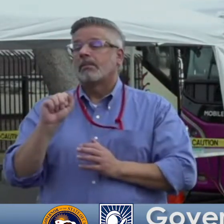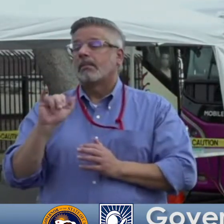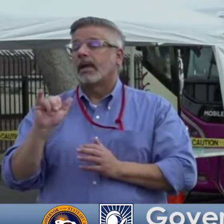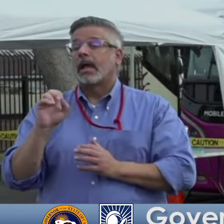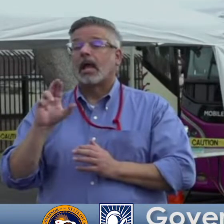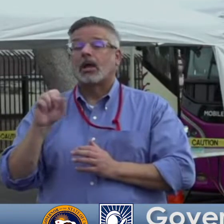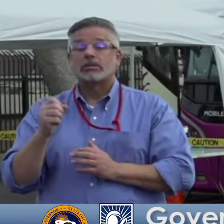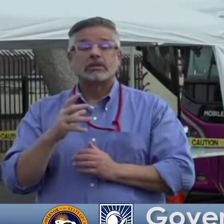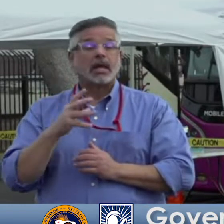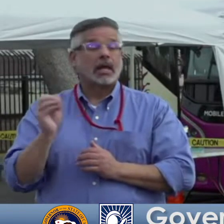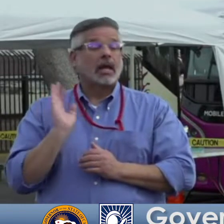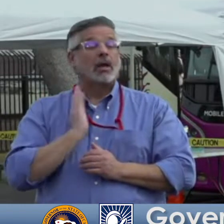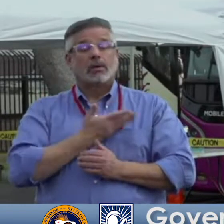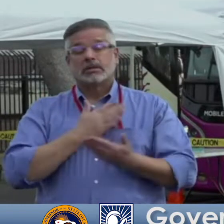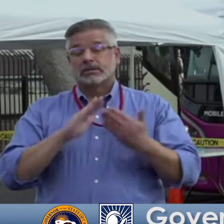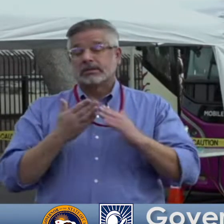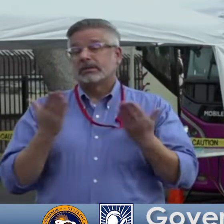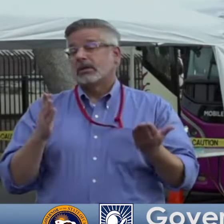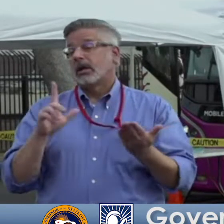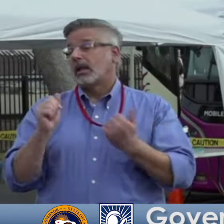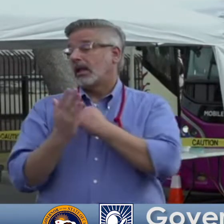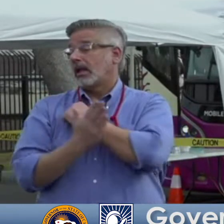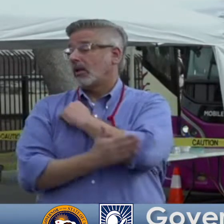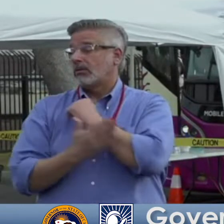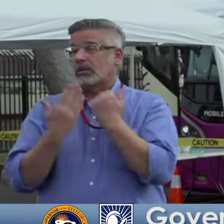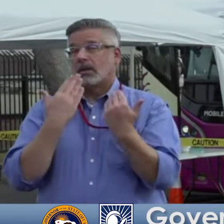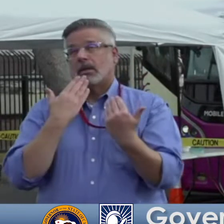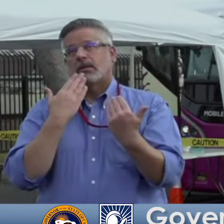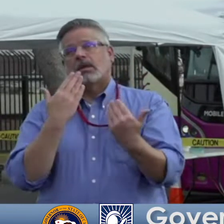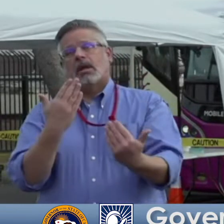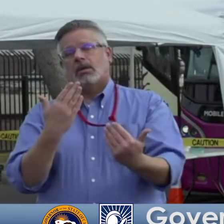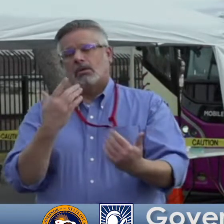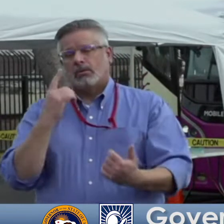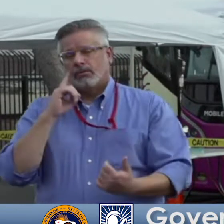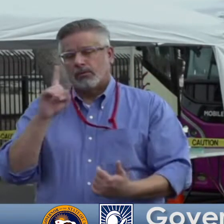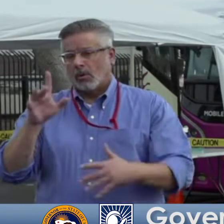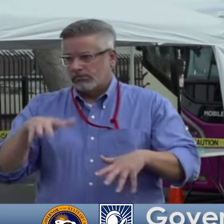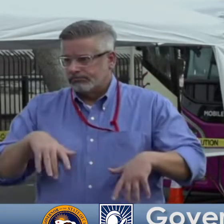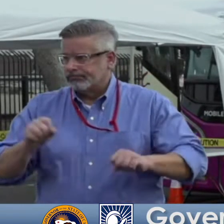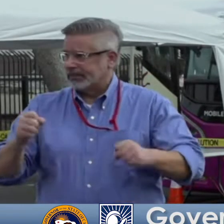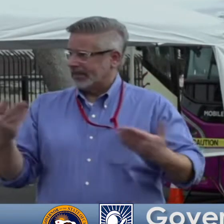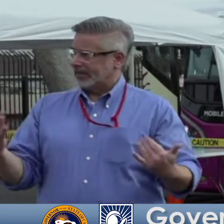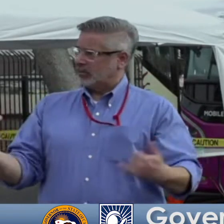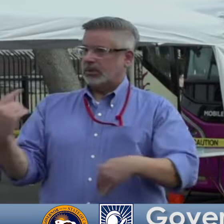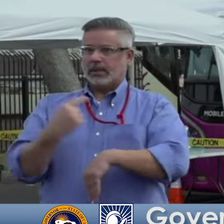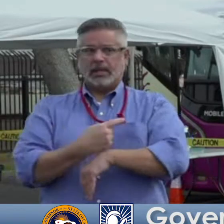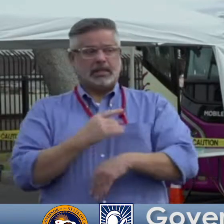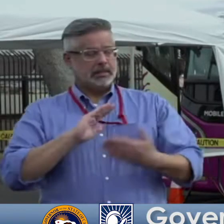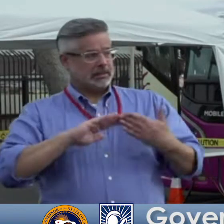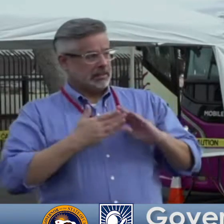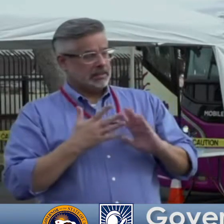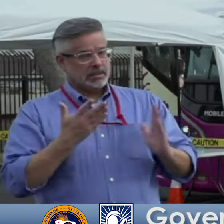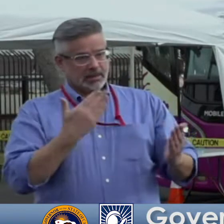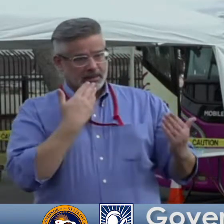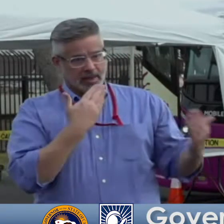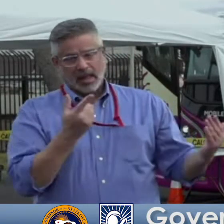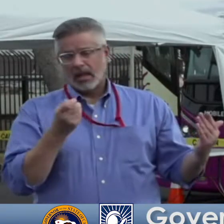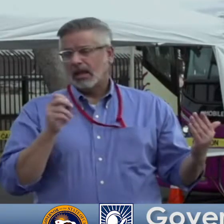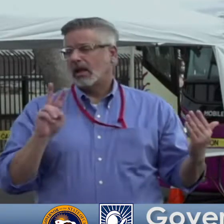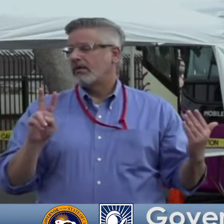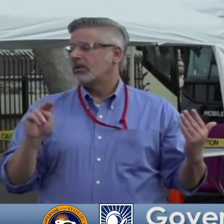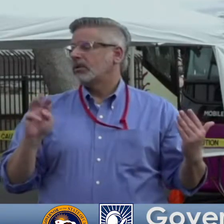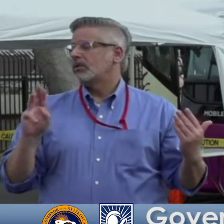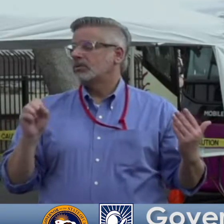in our cities here in LA County. Thank you for hosting us today in your city, and thank you, Governor